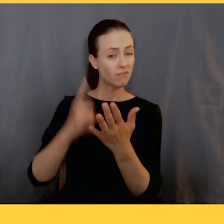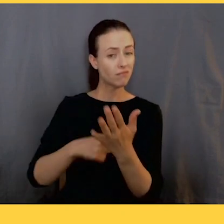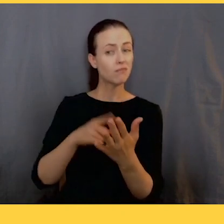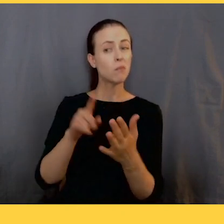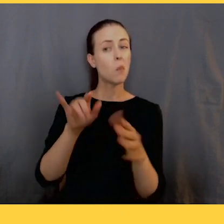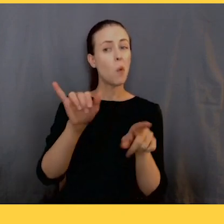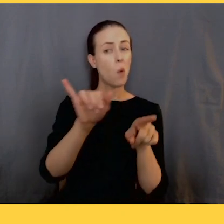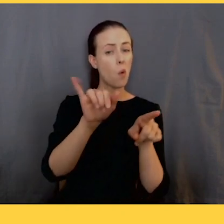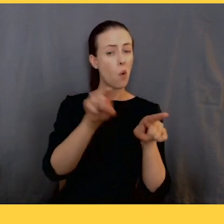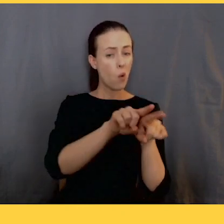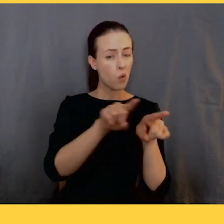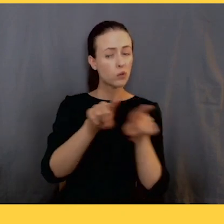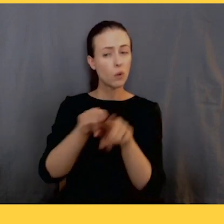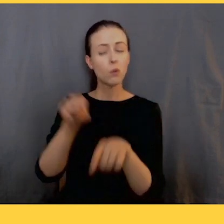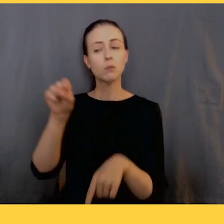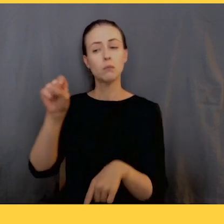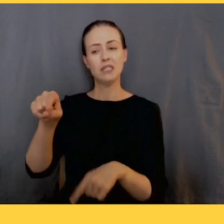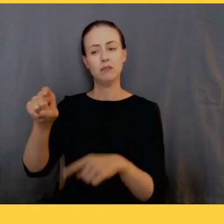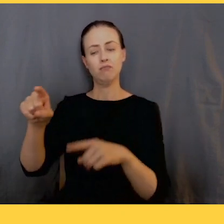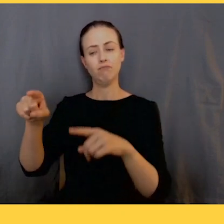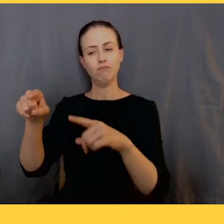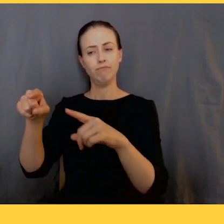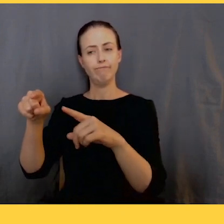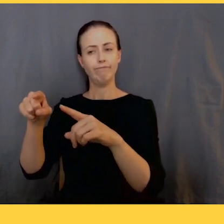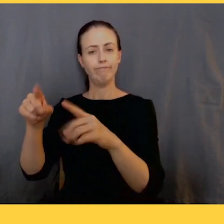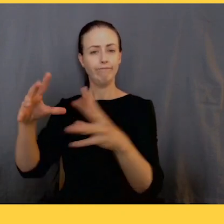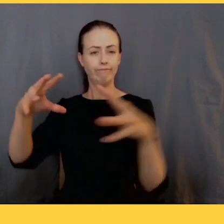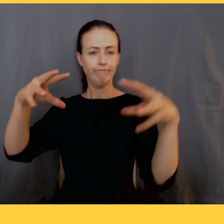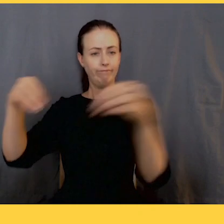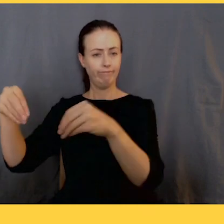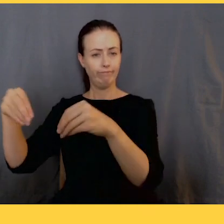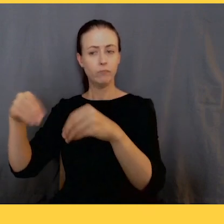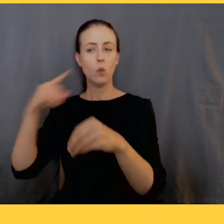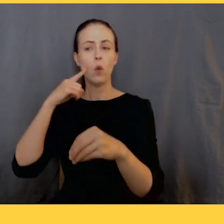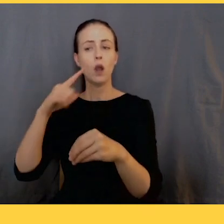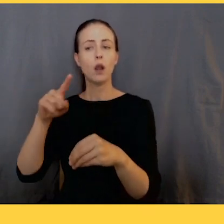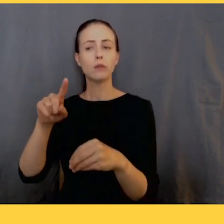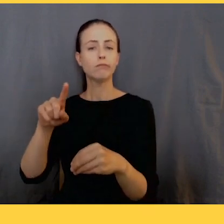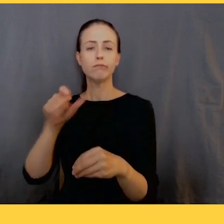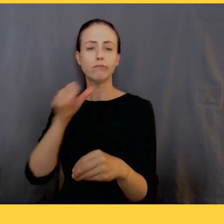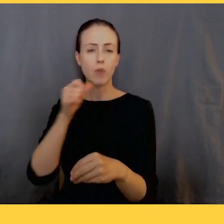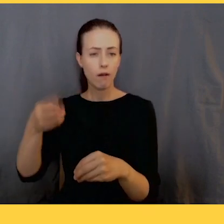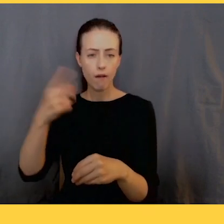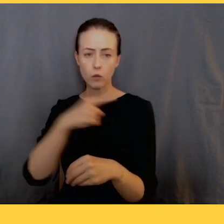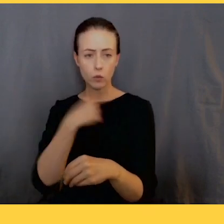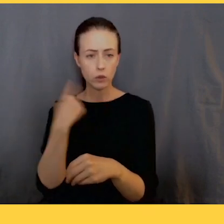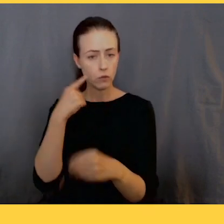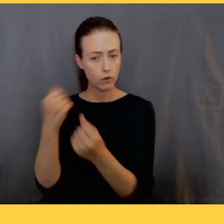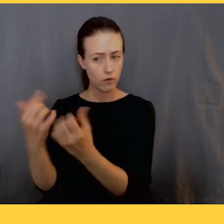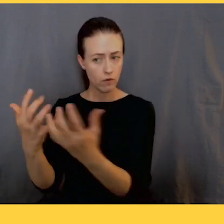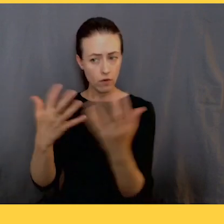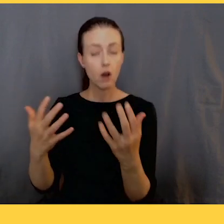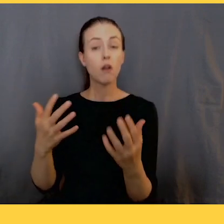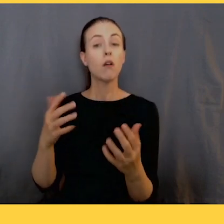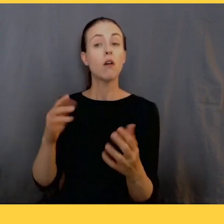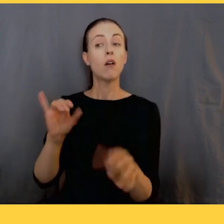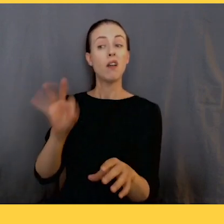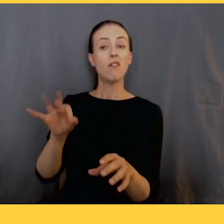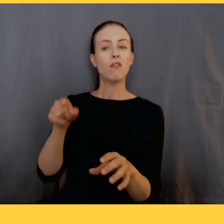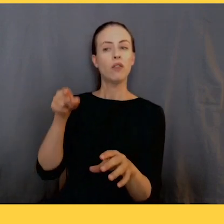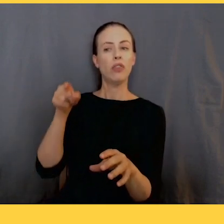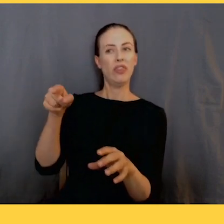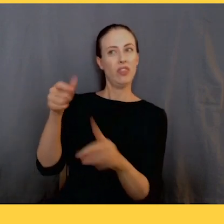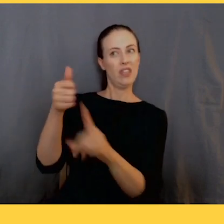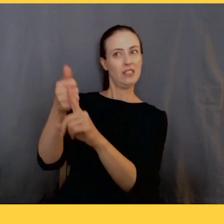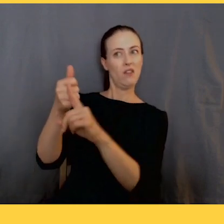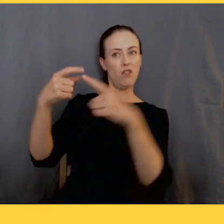transmission lines are also involved. But those are really much less likely to occur. It's a more